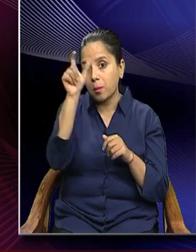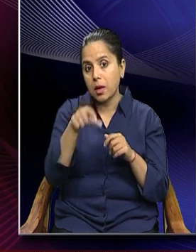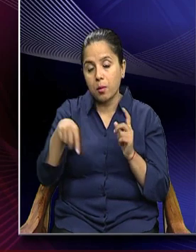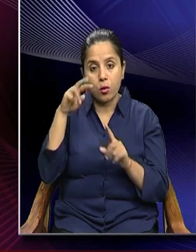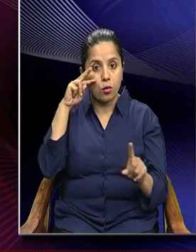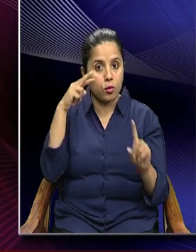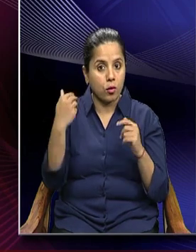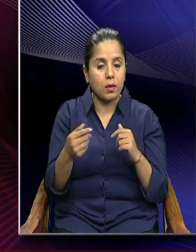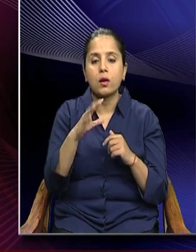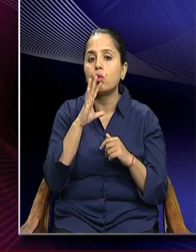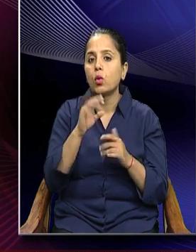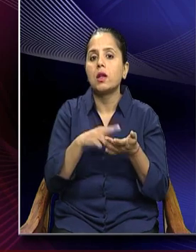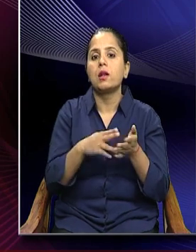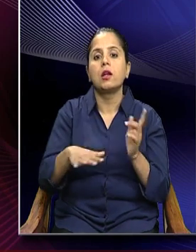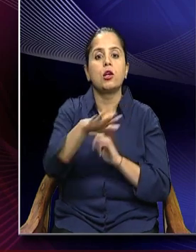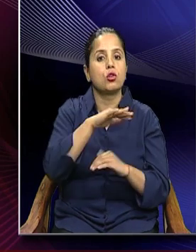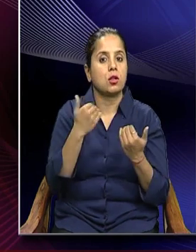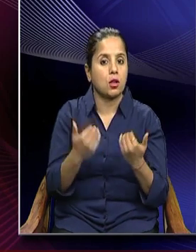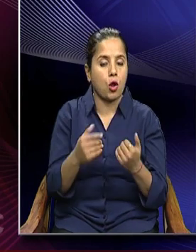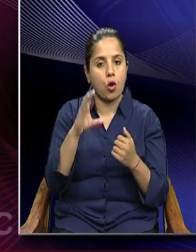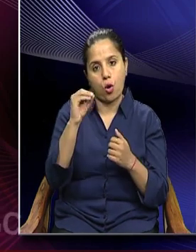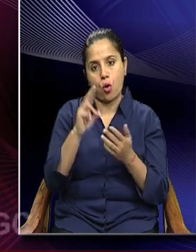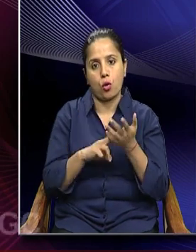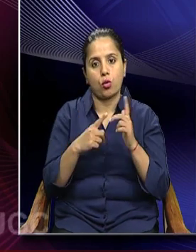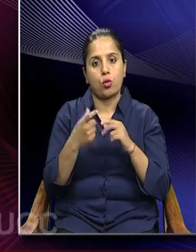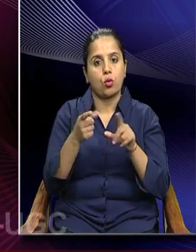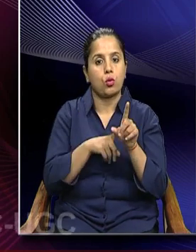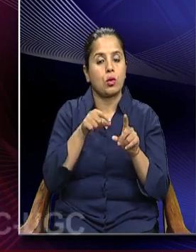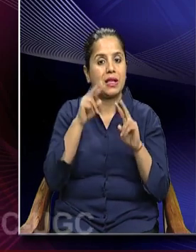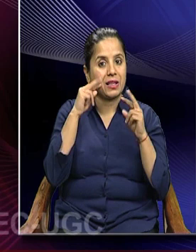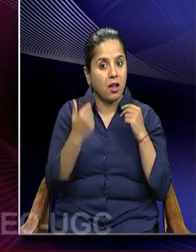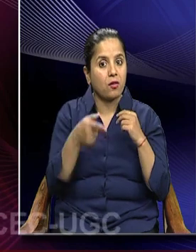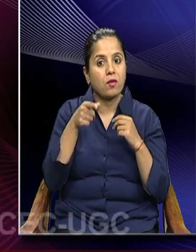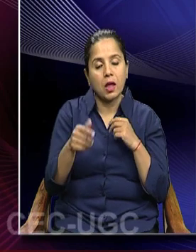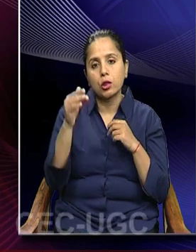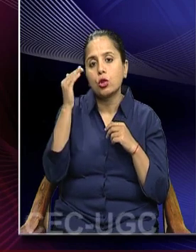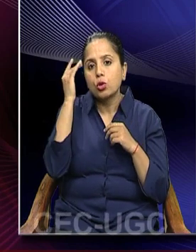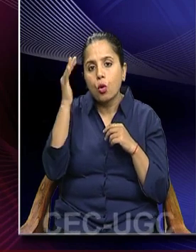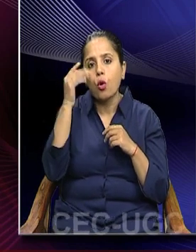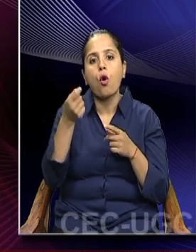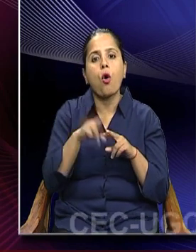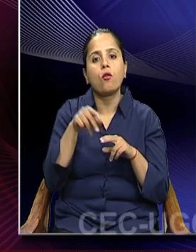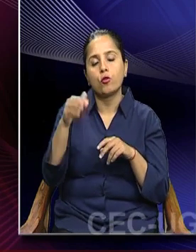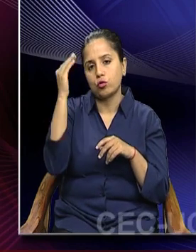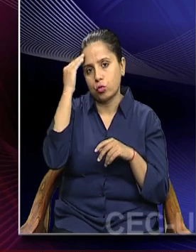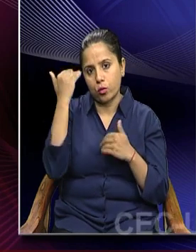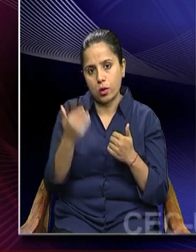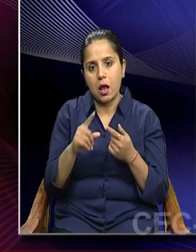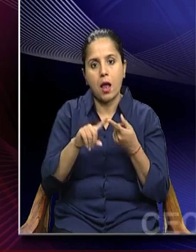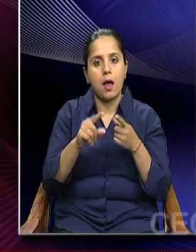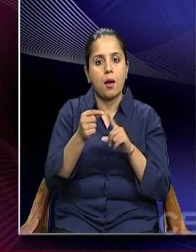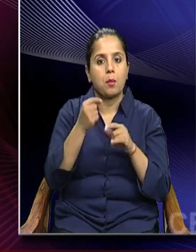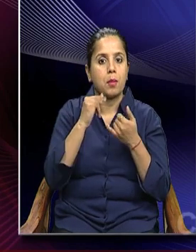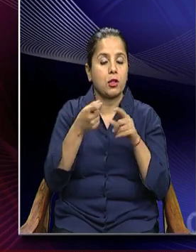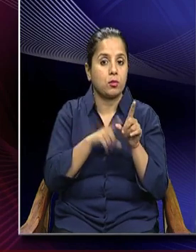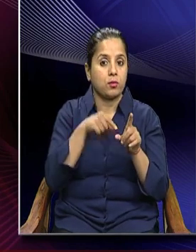the nature of reality, that is its ontology, determines their theory of knowledge, which is epistemology, which in